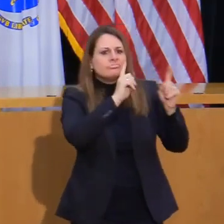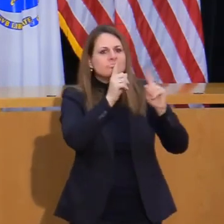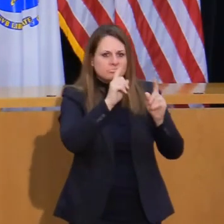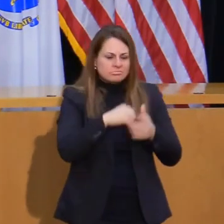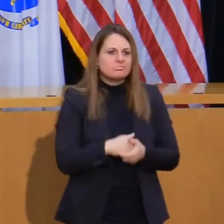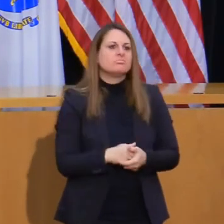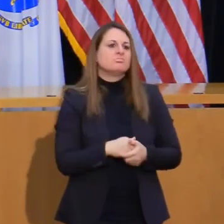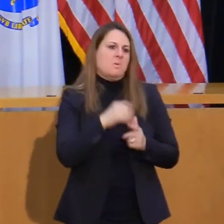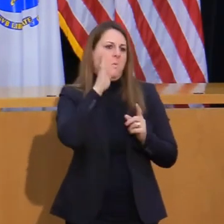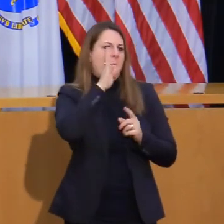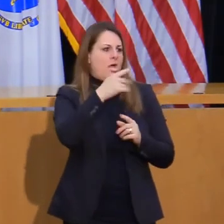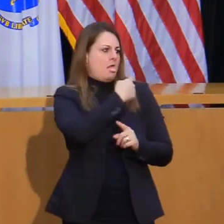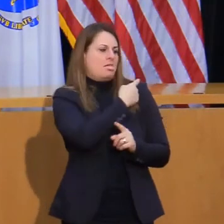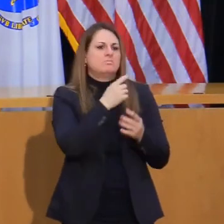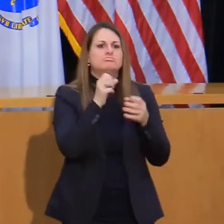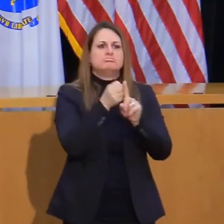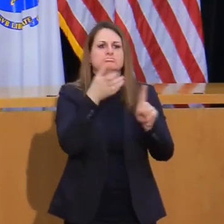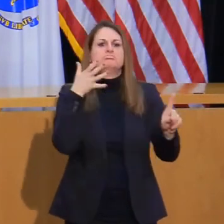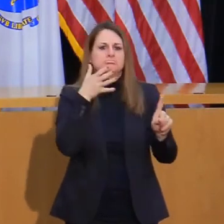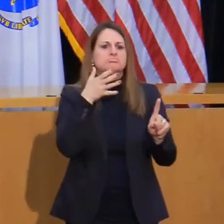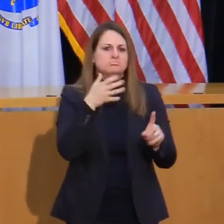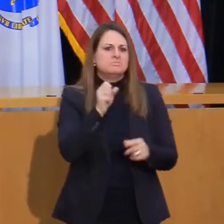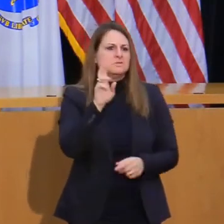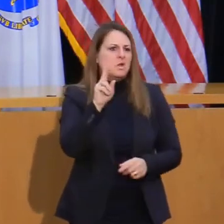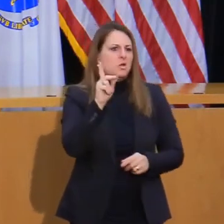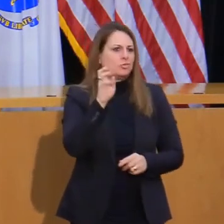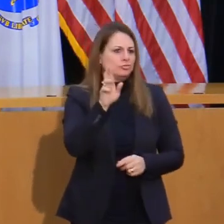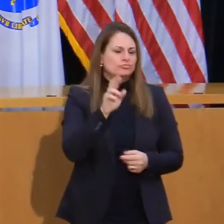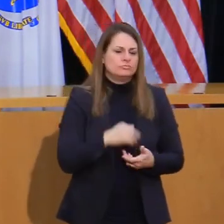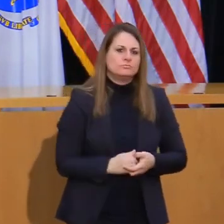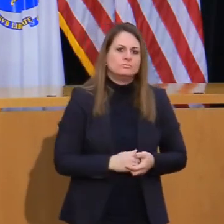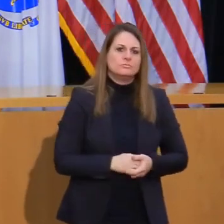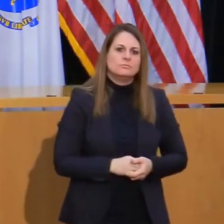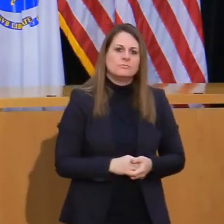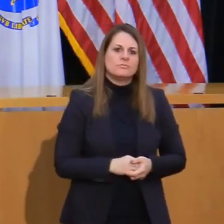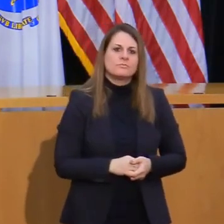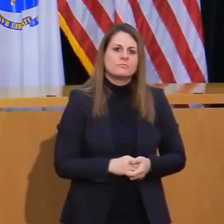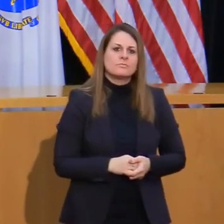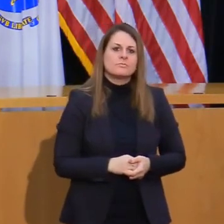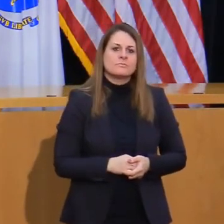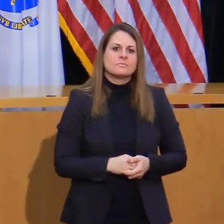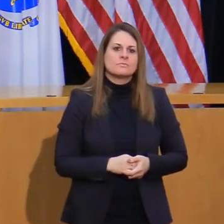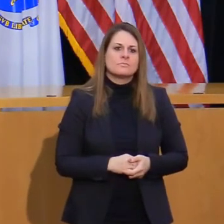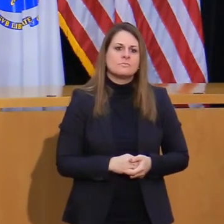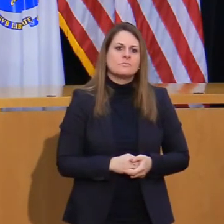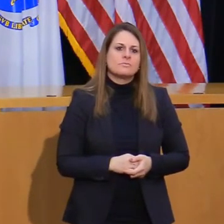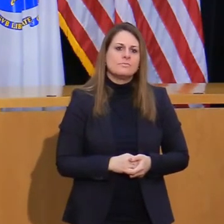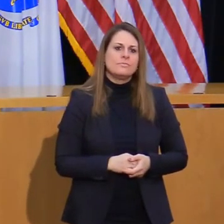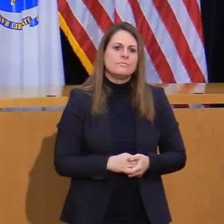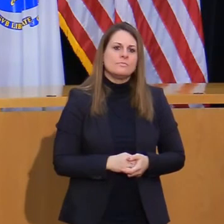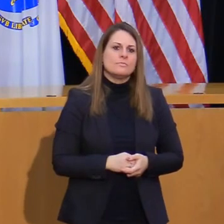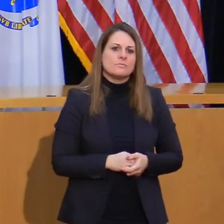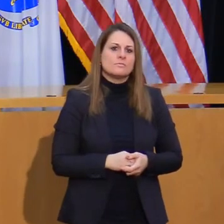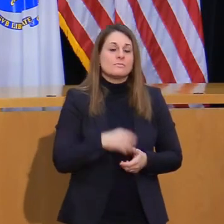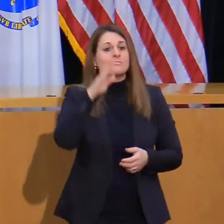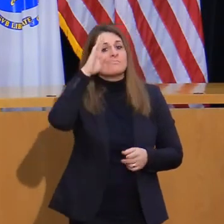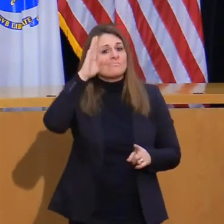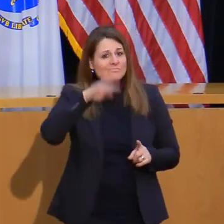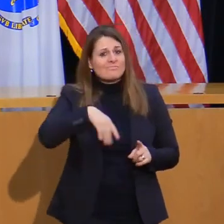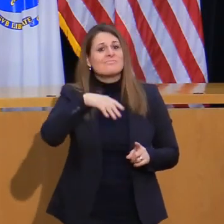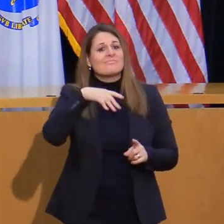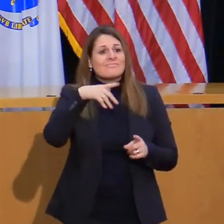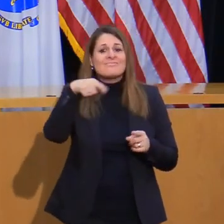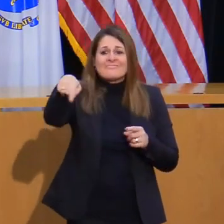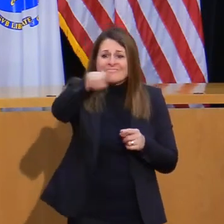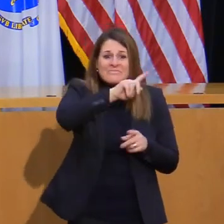Homebound Program is another example of how we're working to bring the vaccine to residents so that for whatever reason, if they need more support